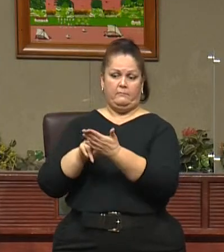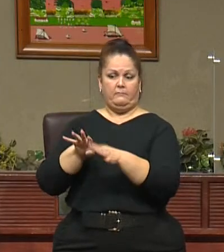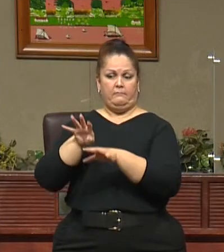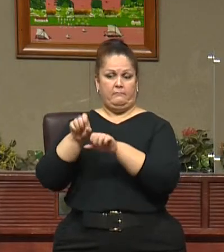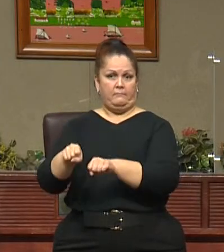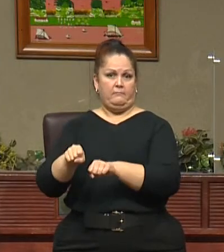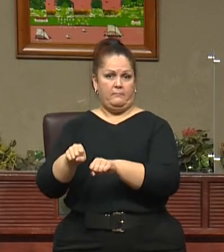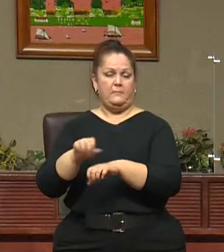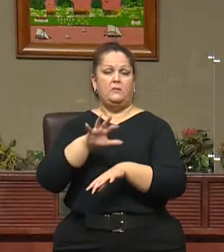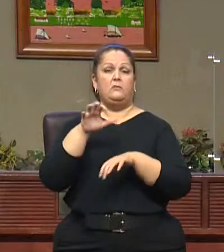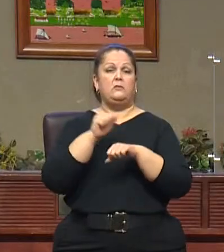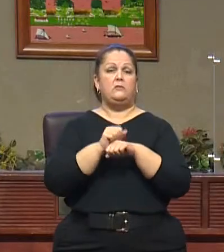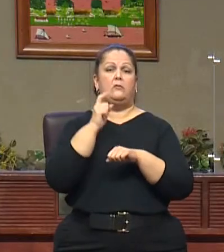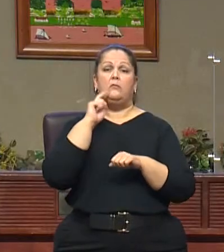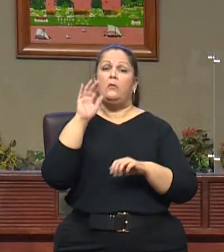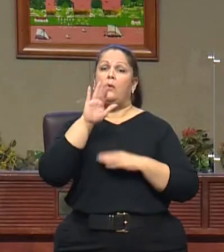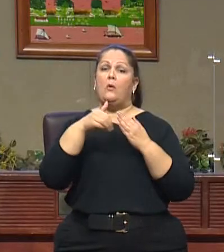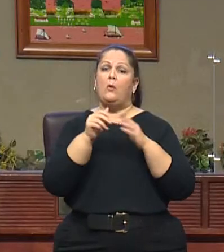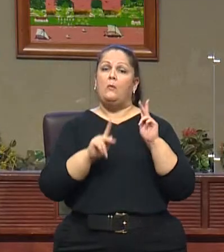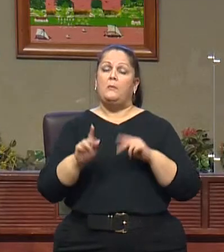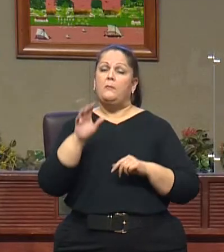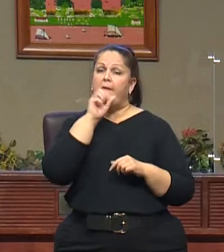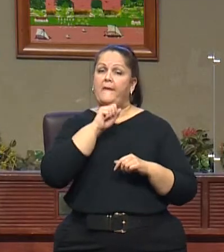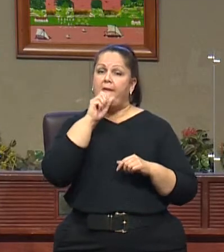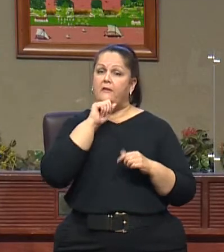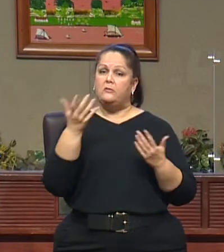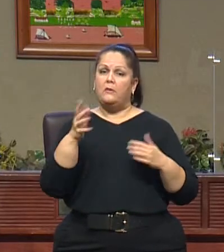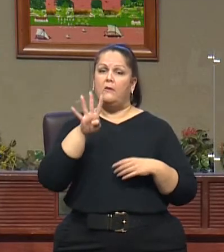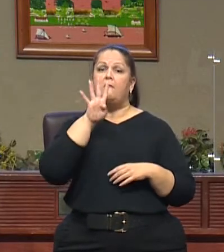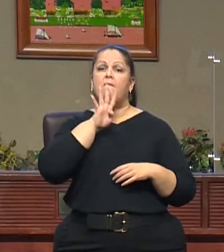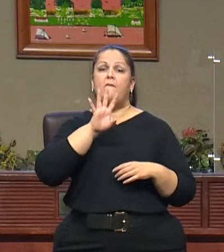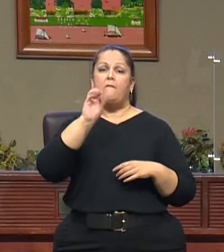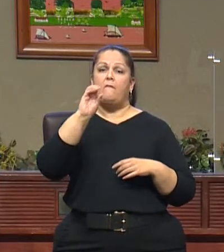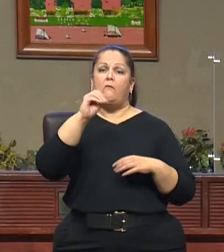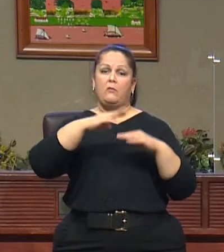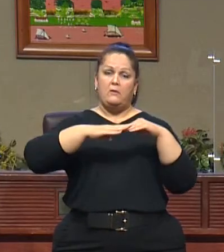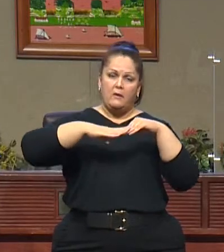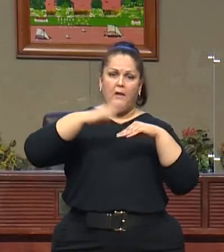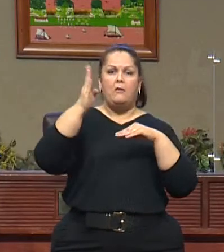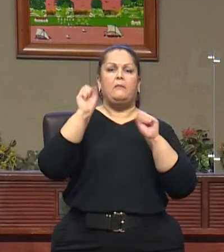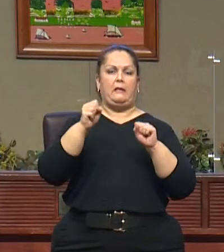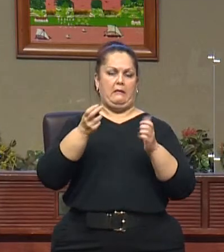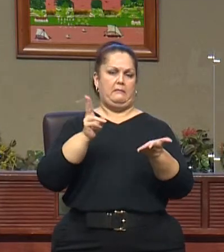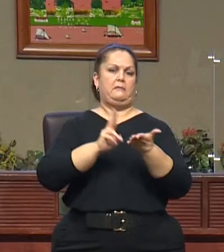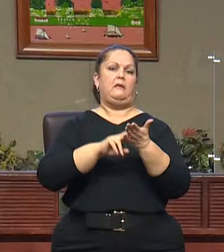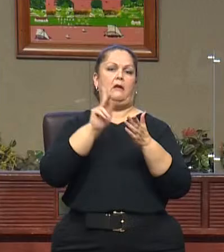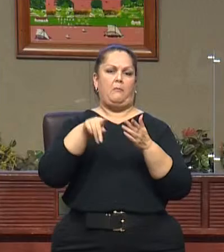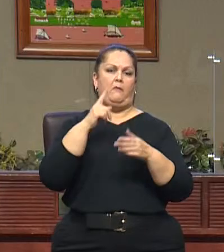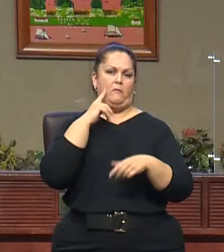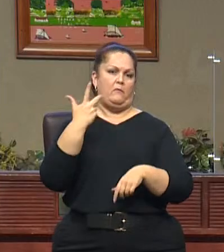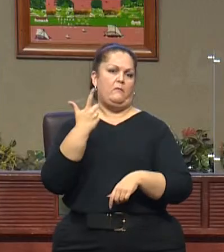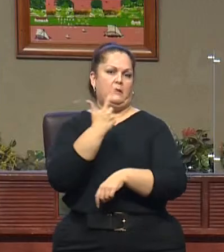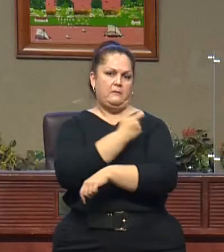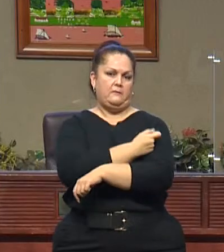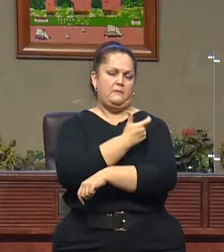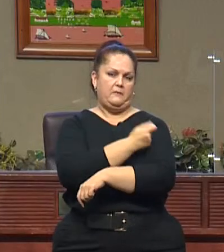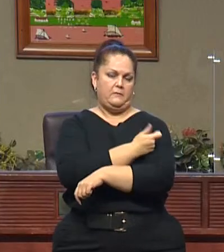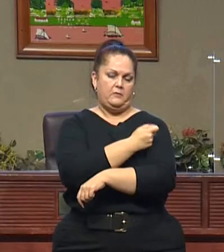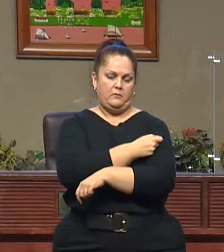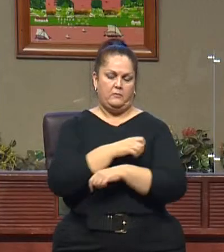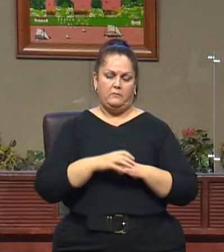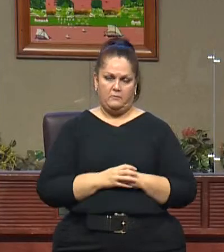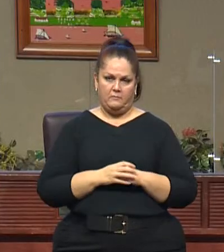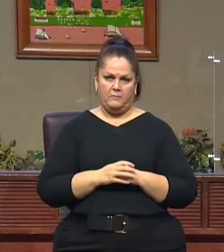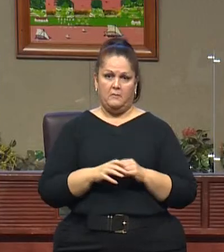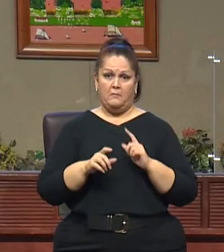registrations for all persons 40 and older, all persons 40 and older. Meanwhile, there are lots of options